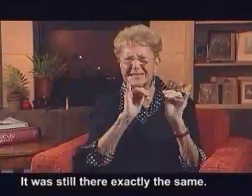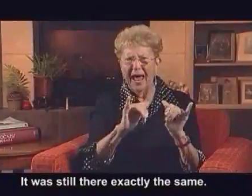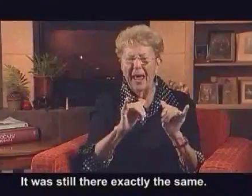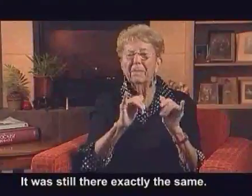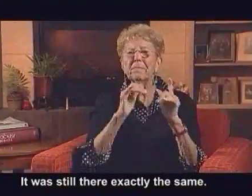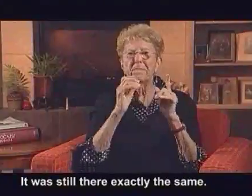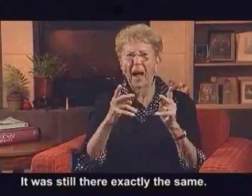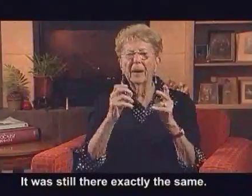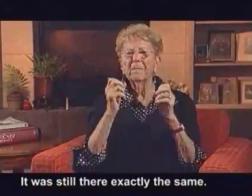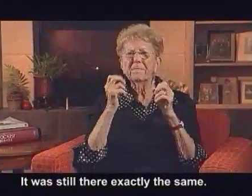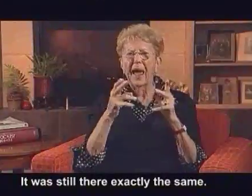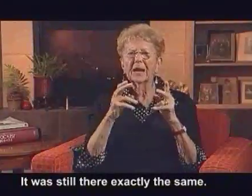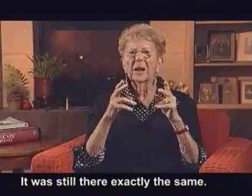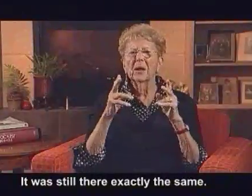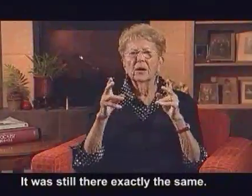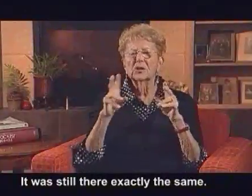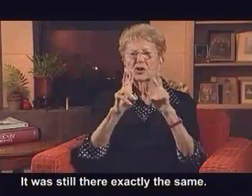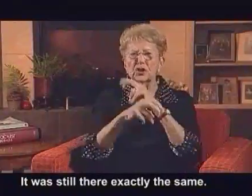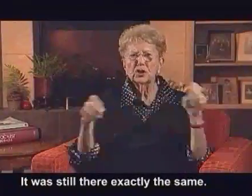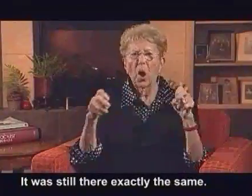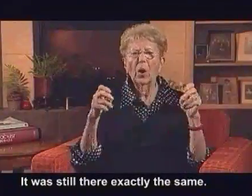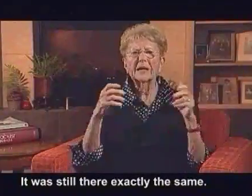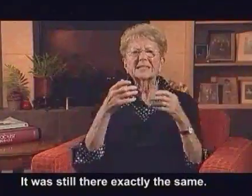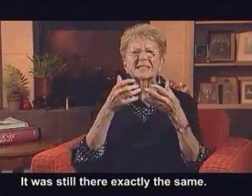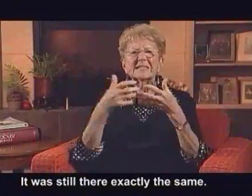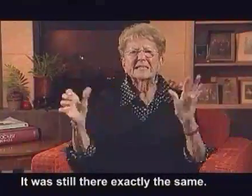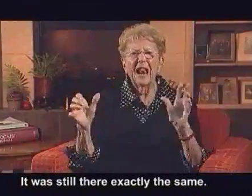It was still there, exactly the same.